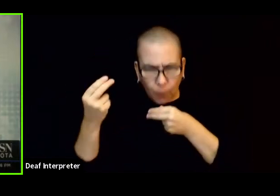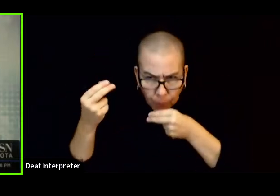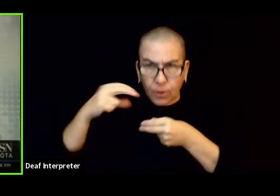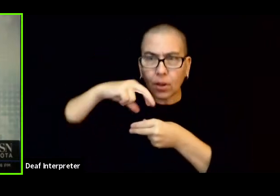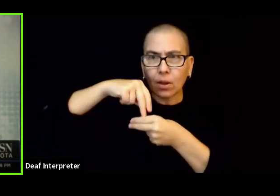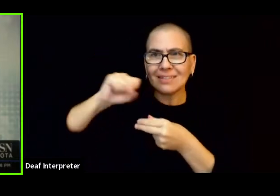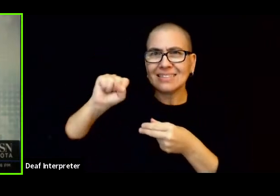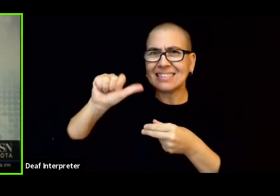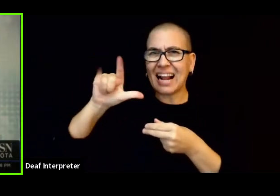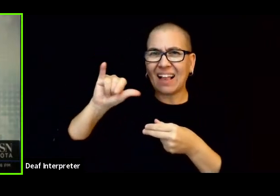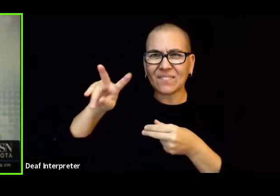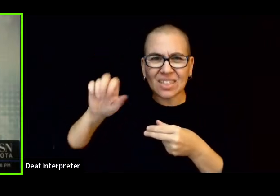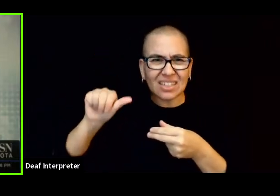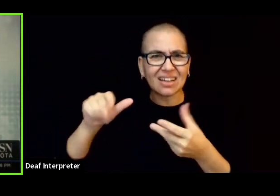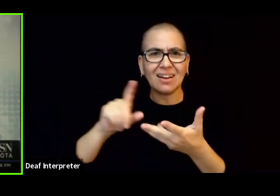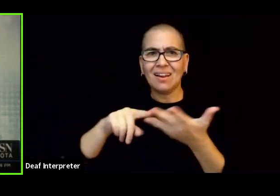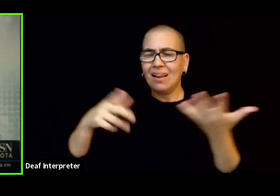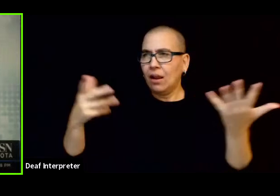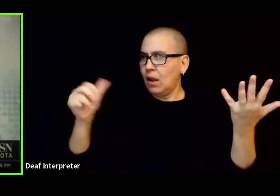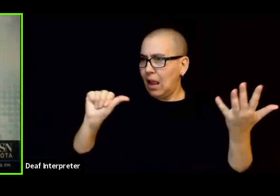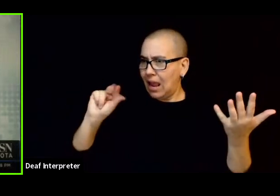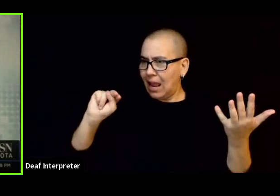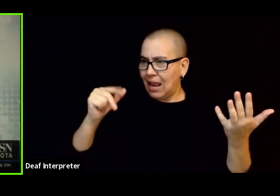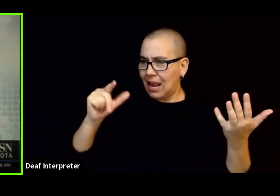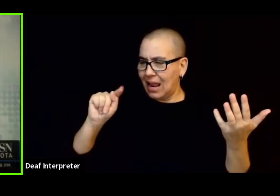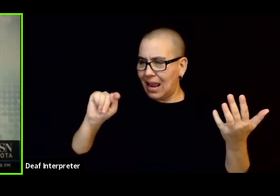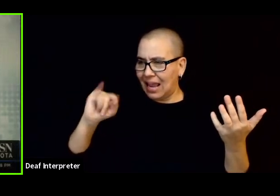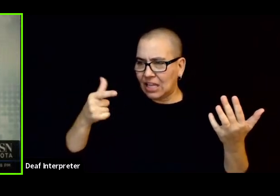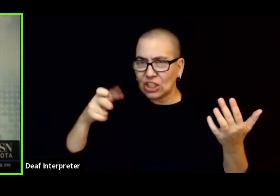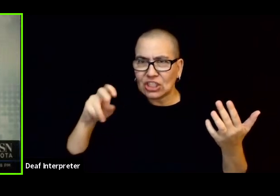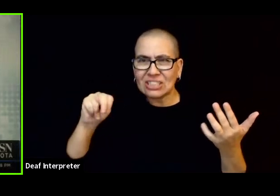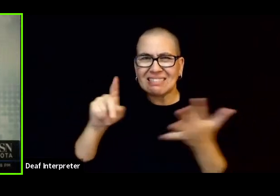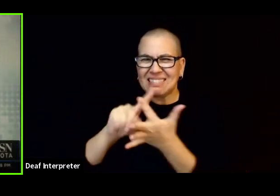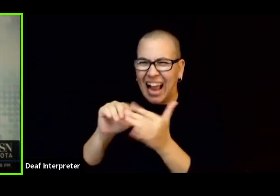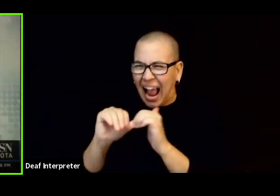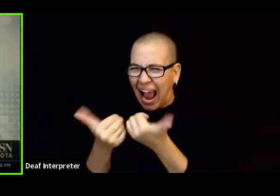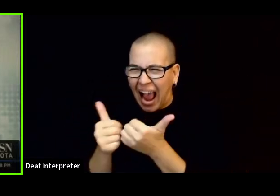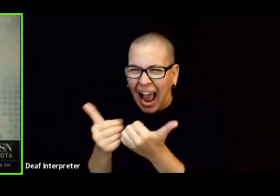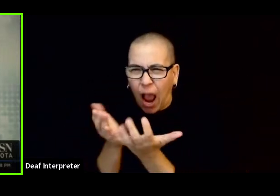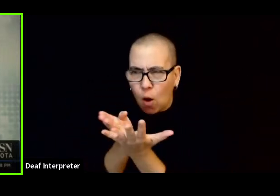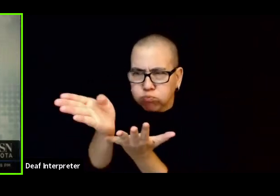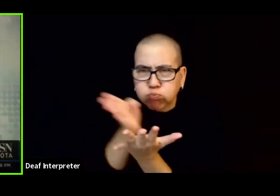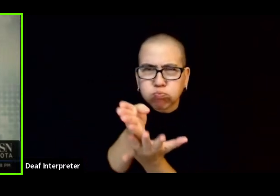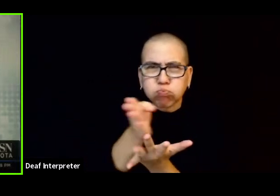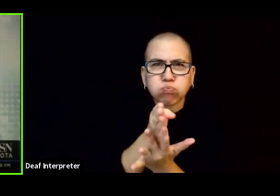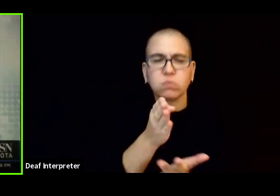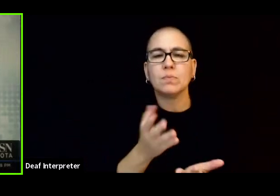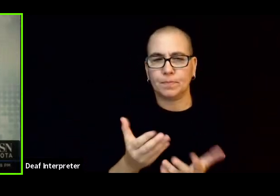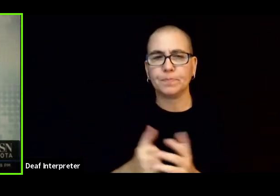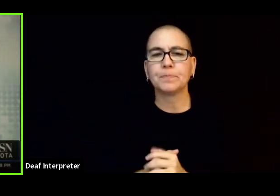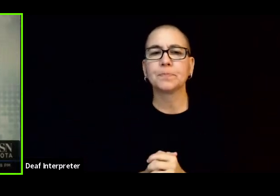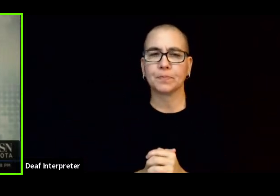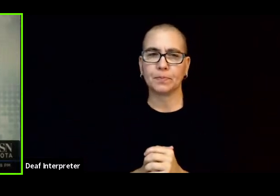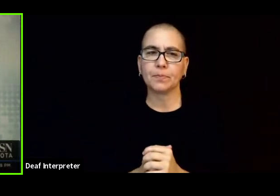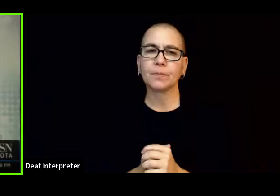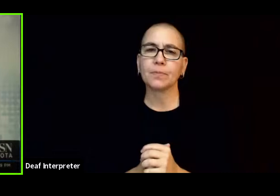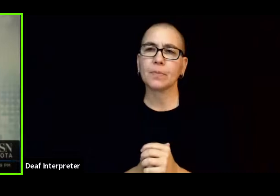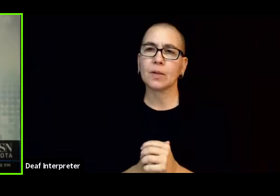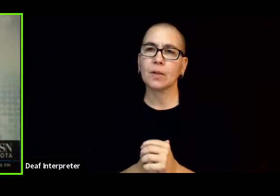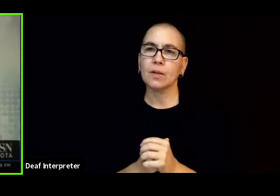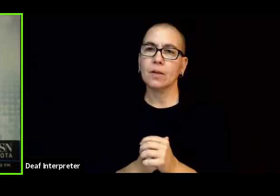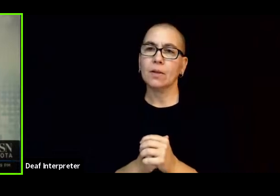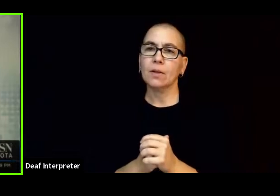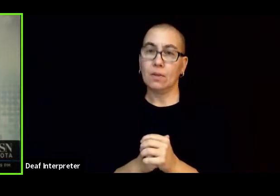testing. The third point in the battle plan, get personal protective equipment to facilities when